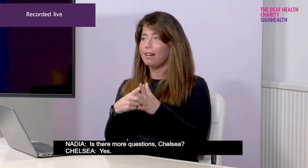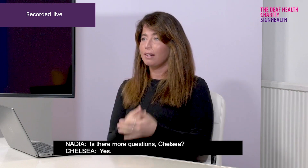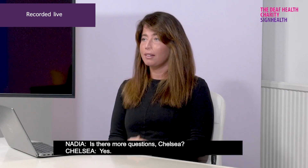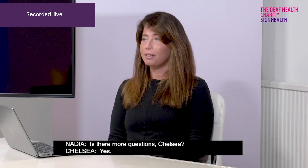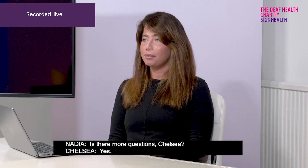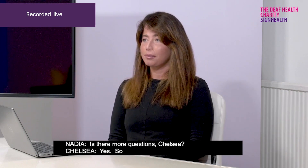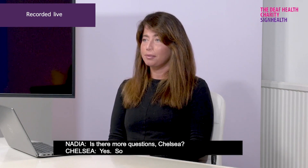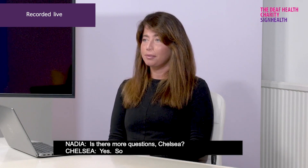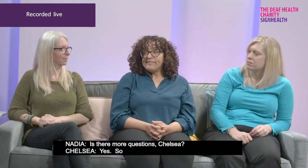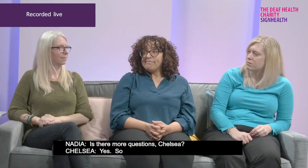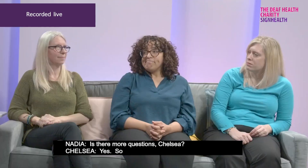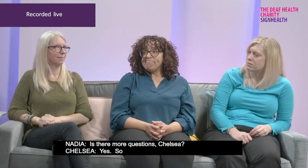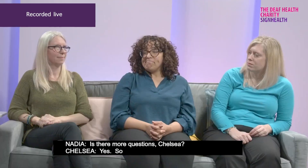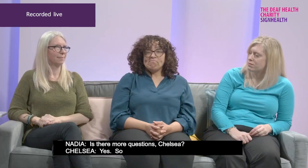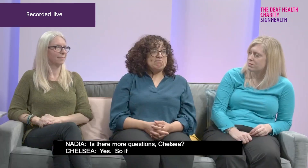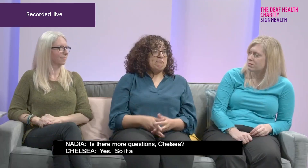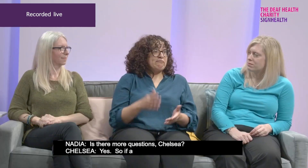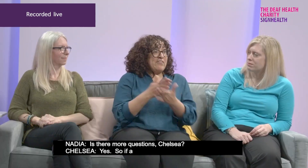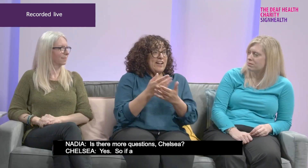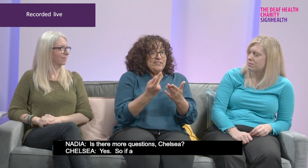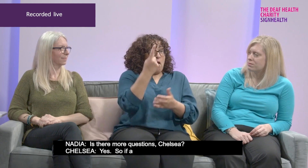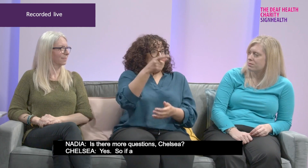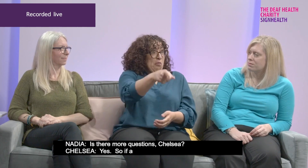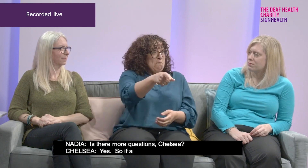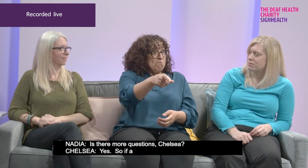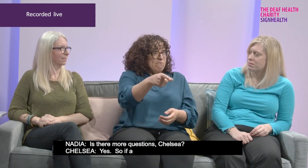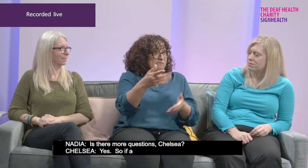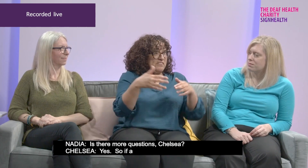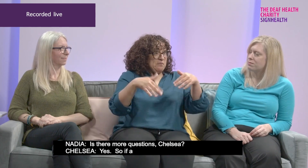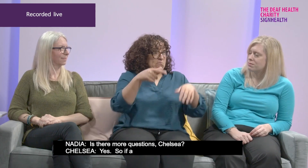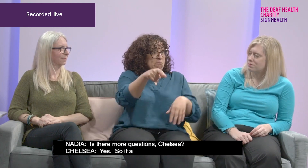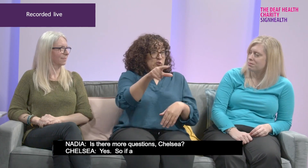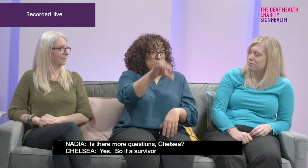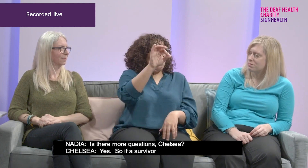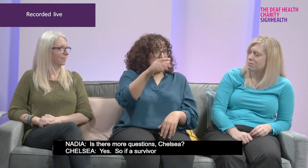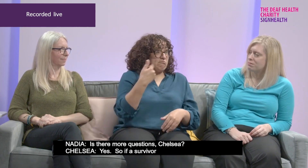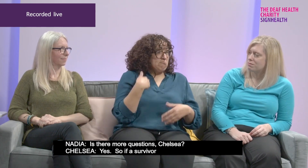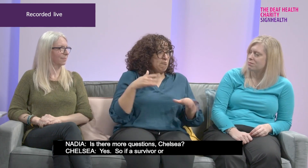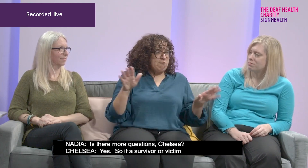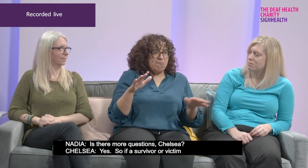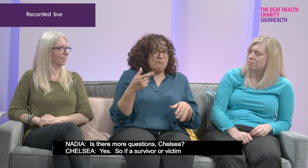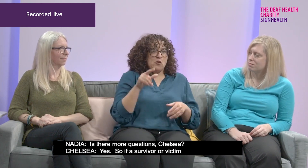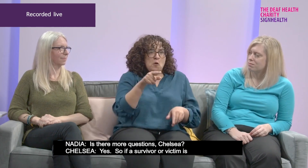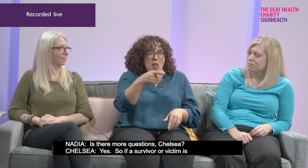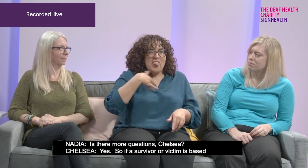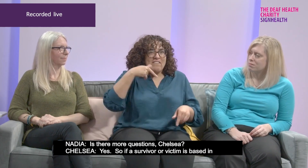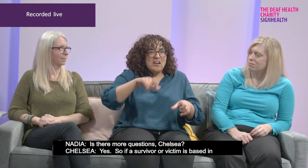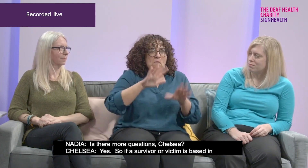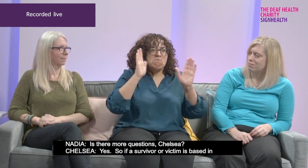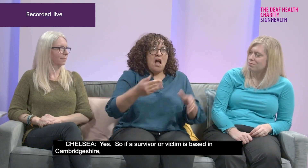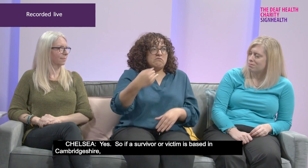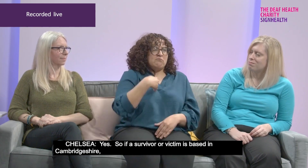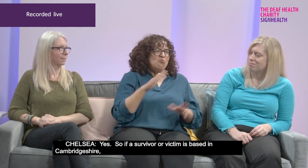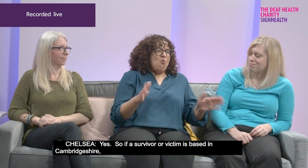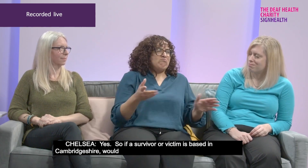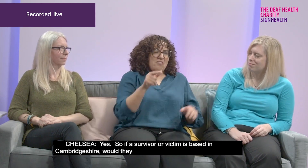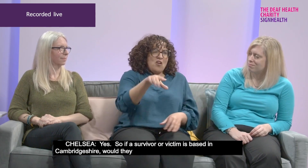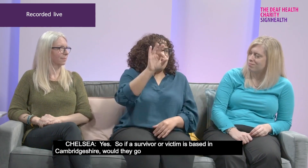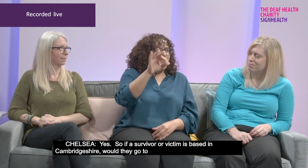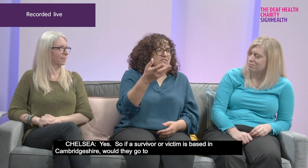Yes, so if a survivor or a victim is based in Cambridgeshire, would they go to SignHealth or CDA? Well, it's